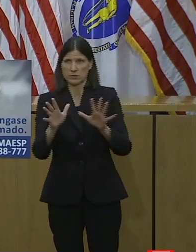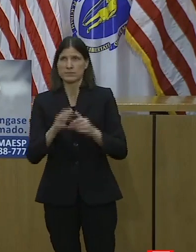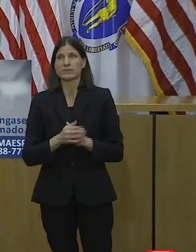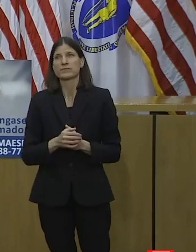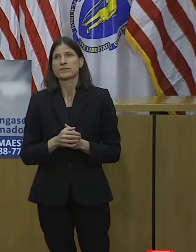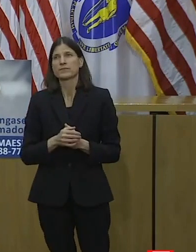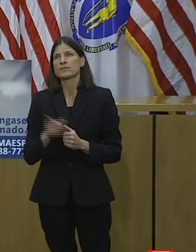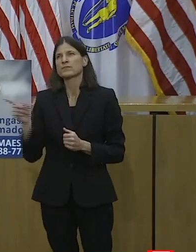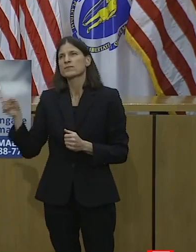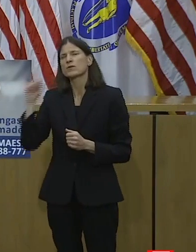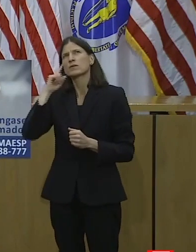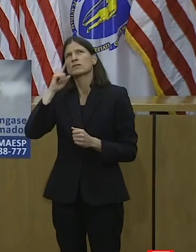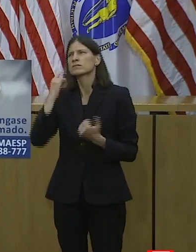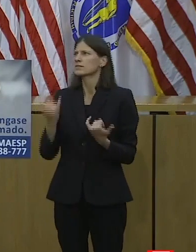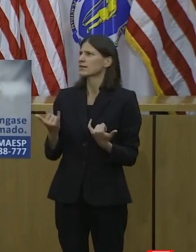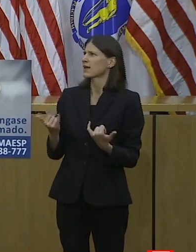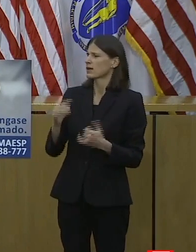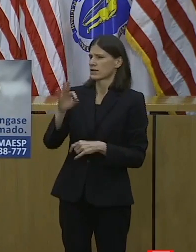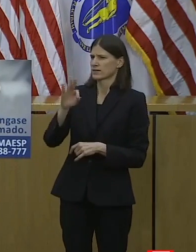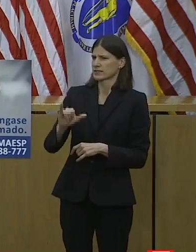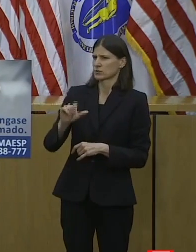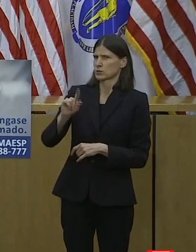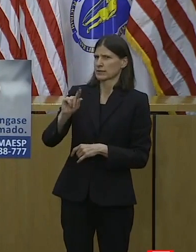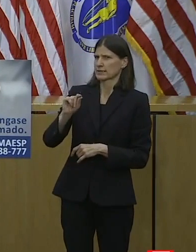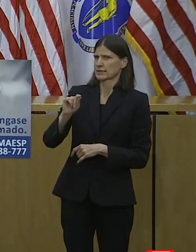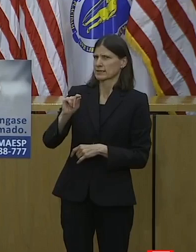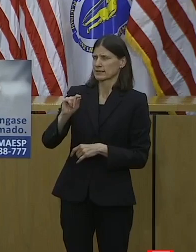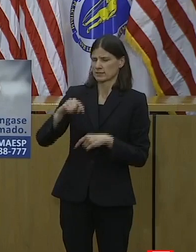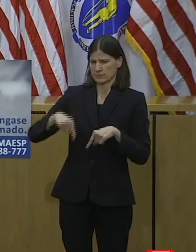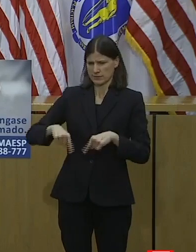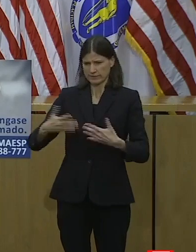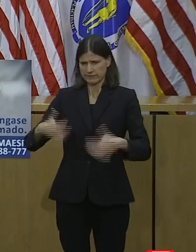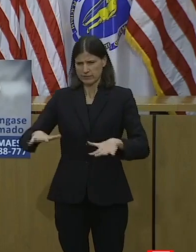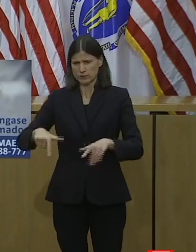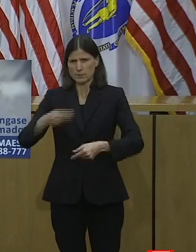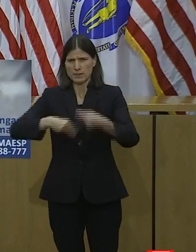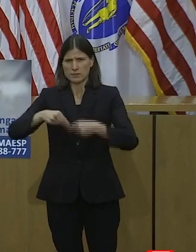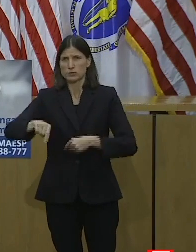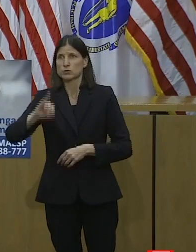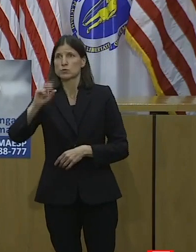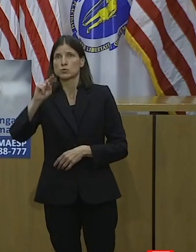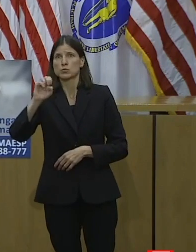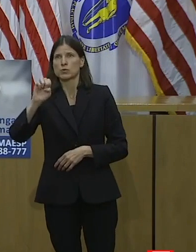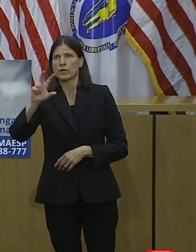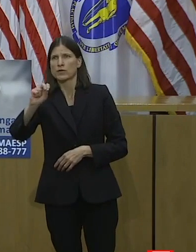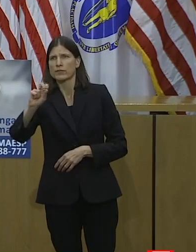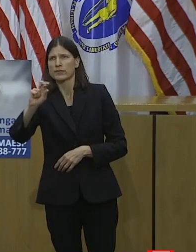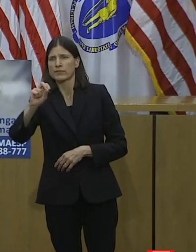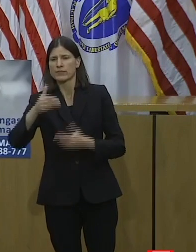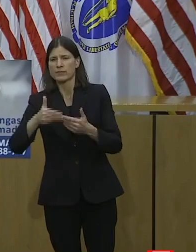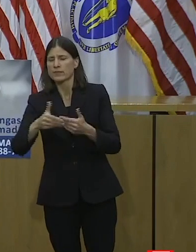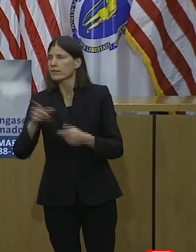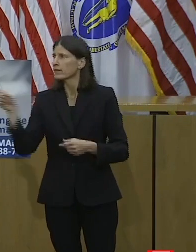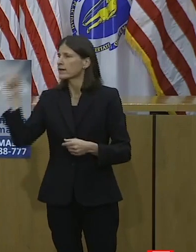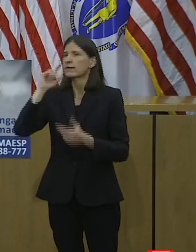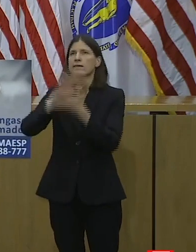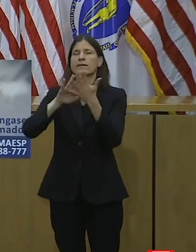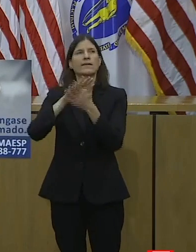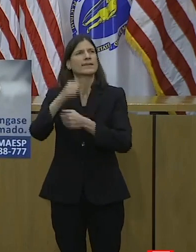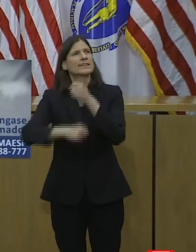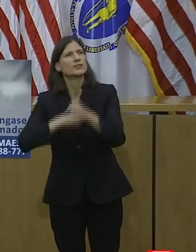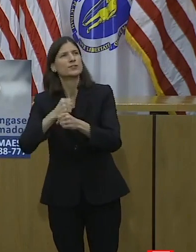you, in the FY20 budget. So it's really taking funds that we had received in the budget and reallocating it to sort